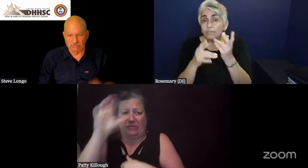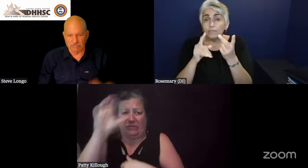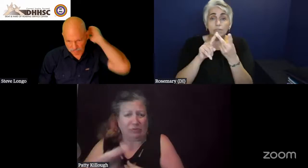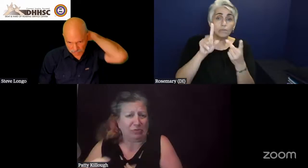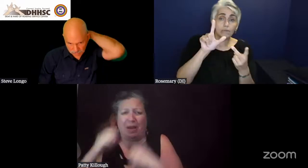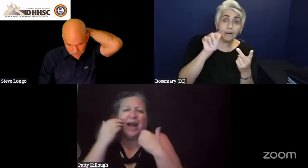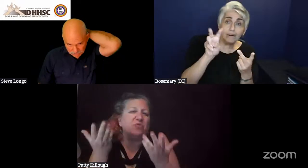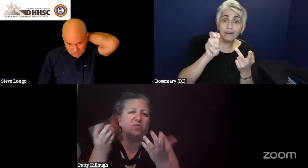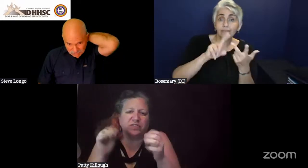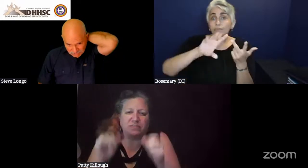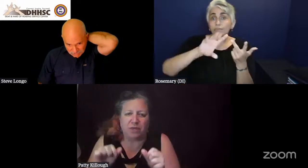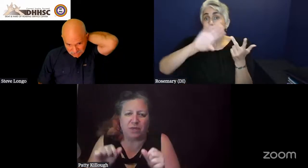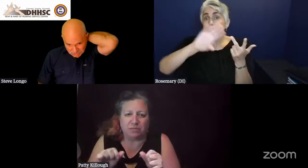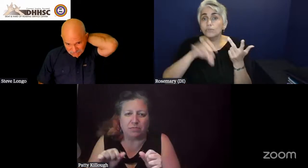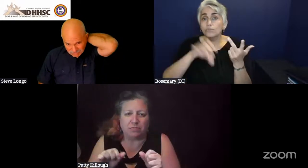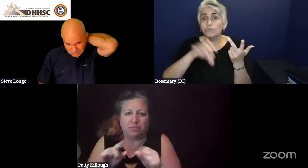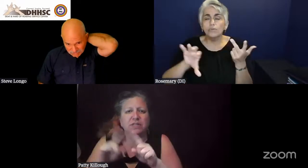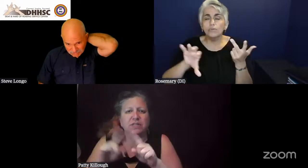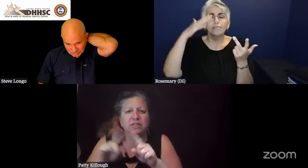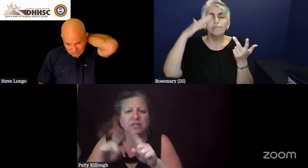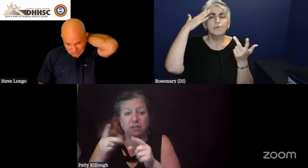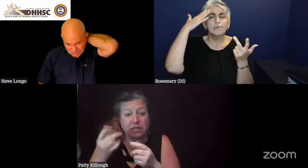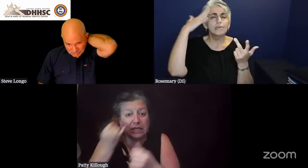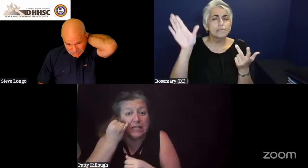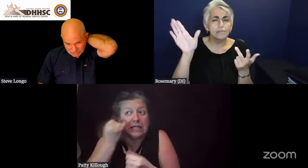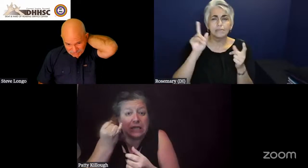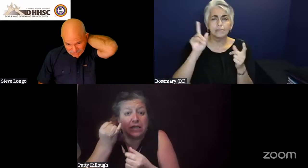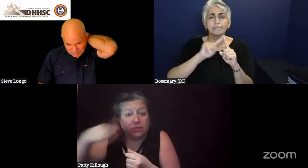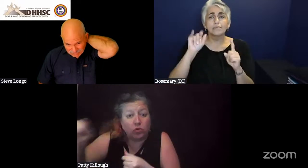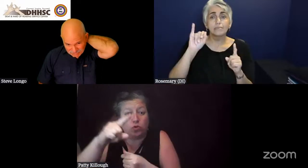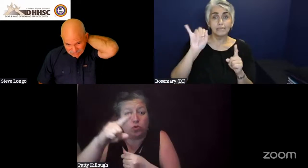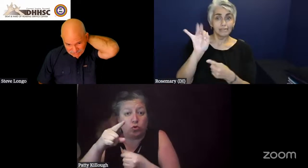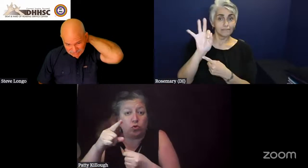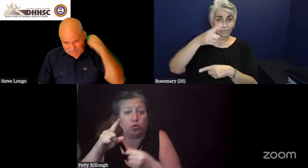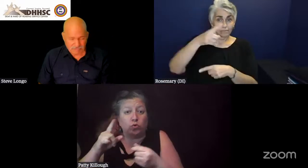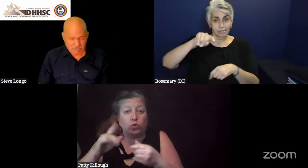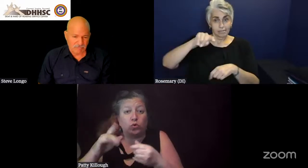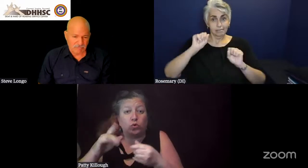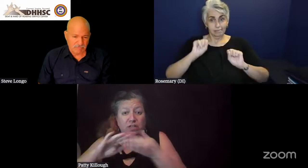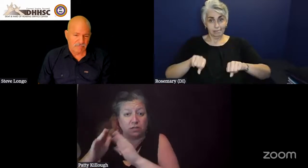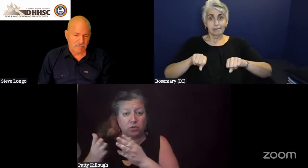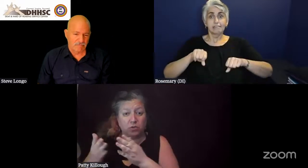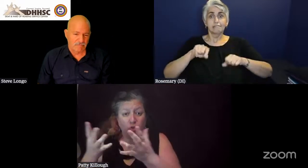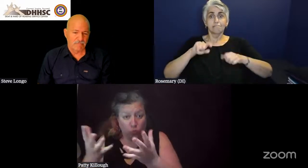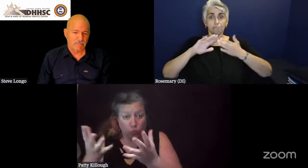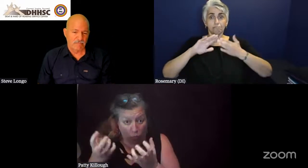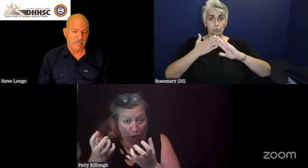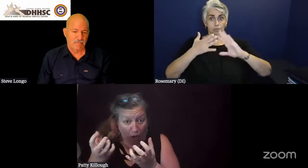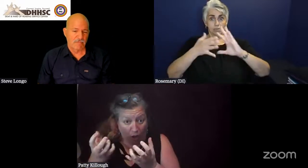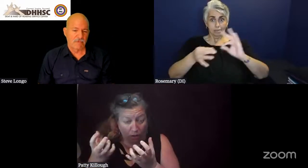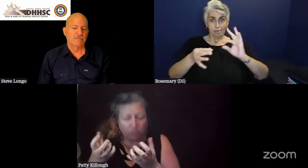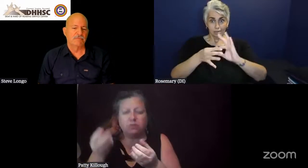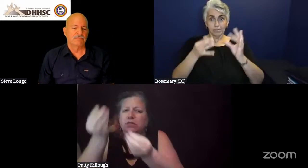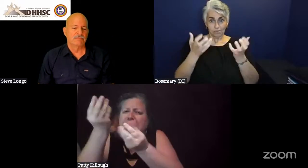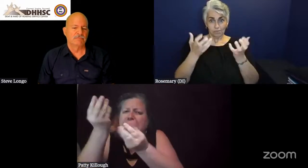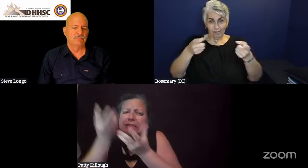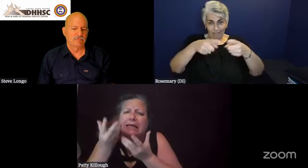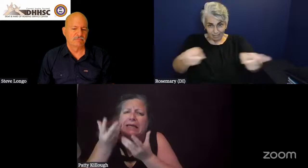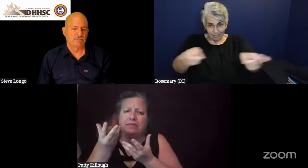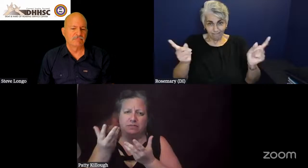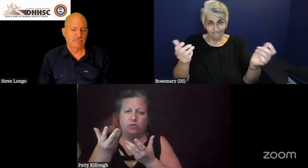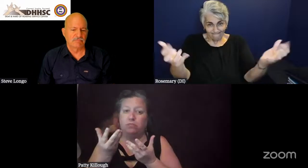the satellite offices. Would it be Zoom, live, in person? If we